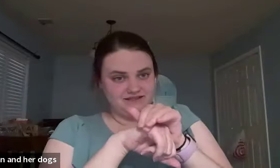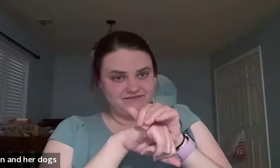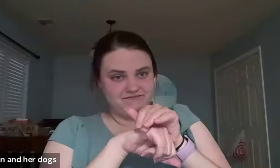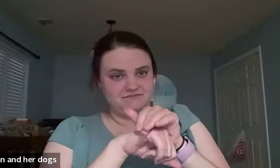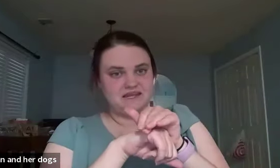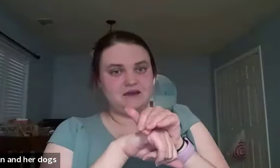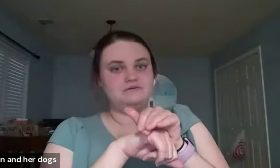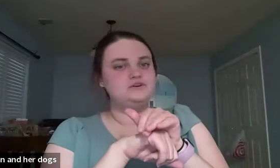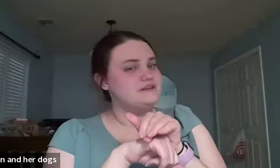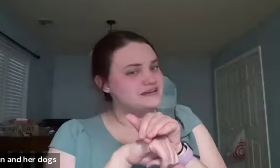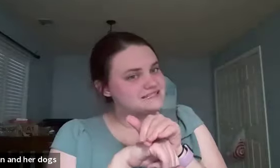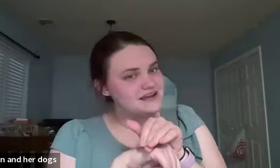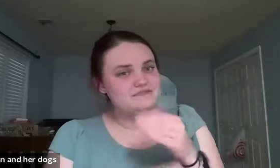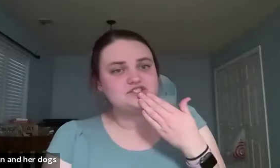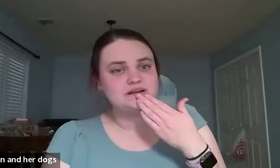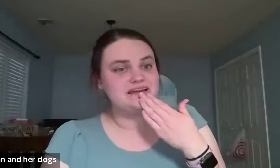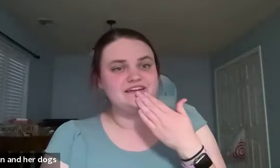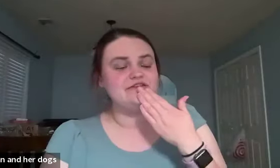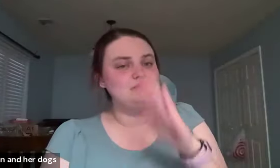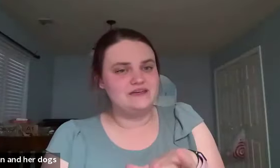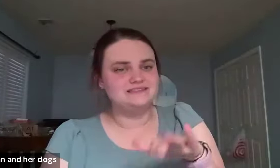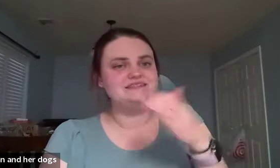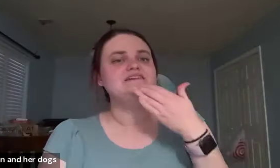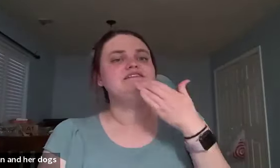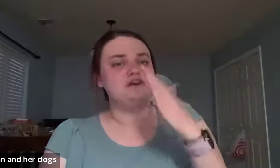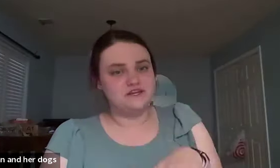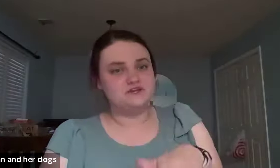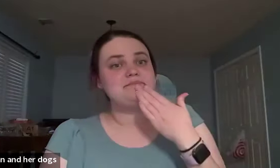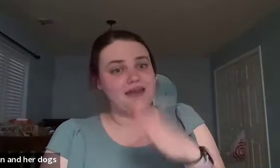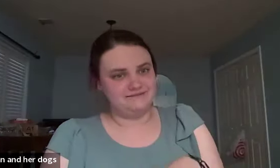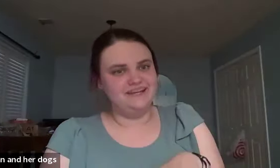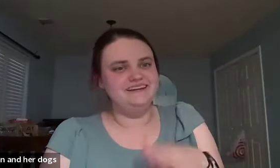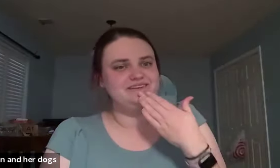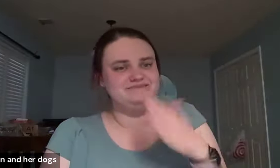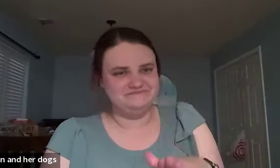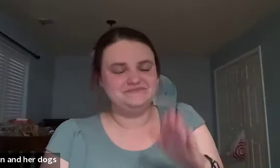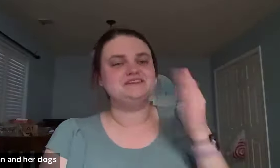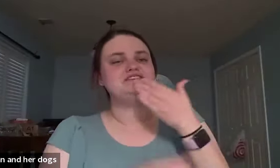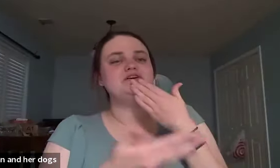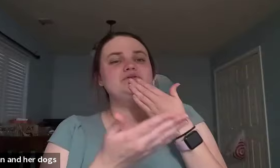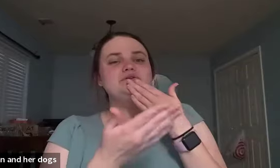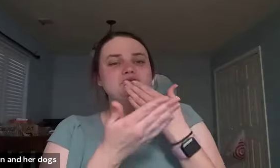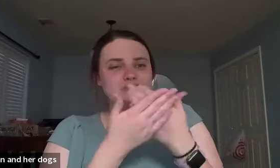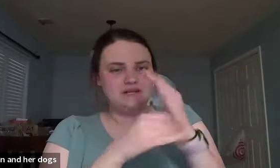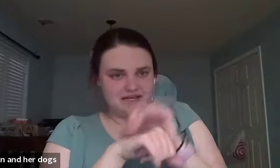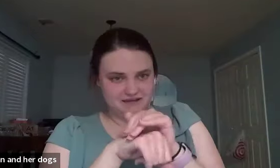night. Now, good night does not have a short and. If you do this, they're gonna think you're saying bad. So good